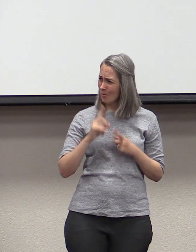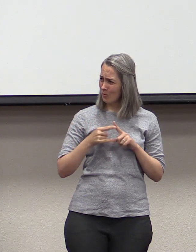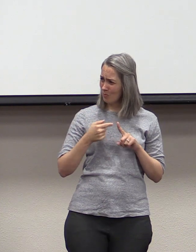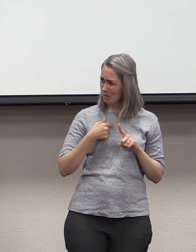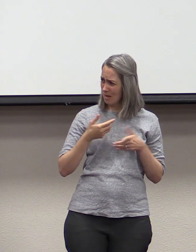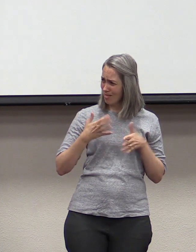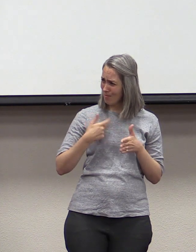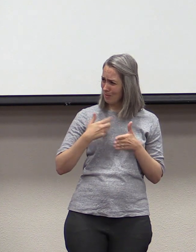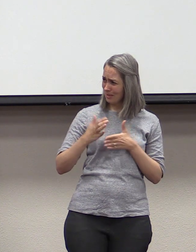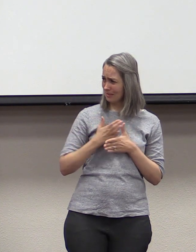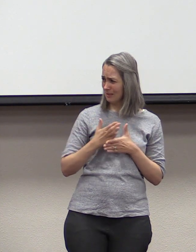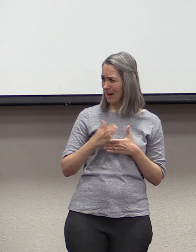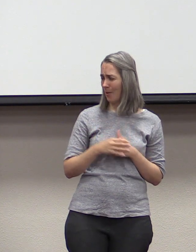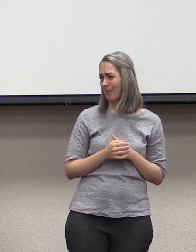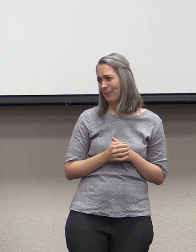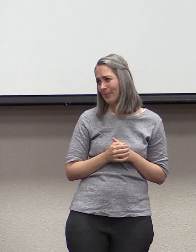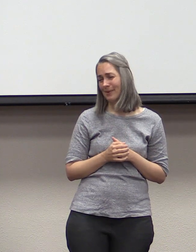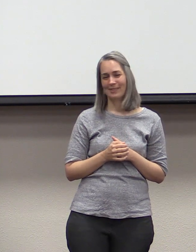let me share.